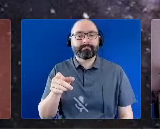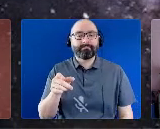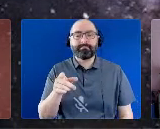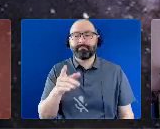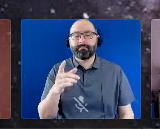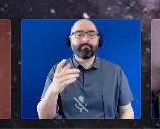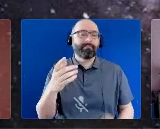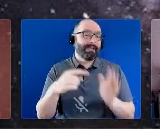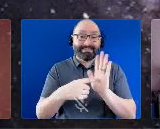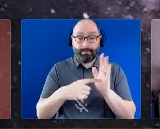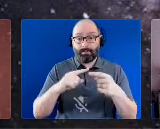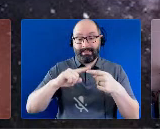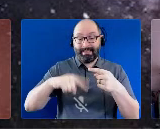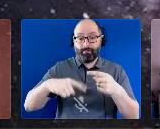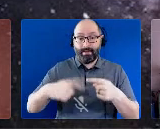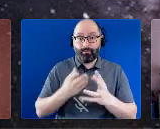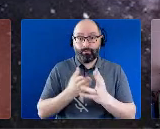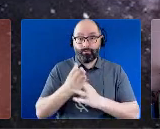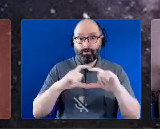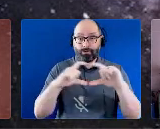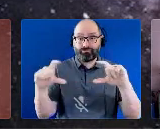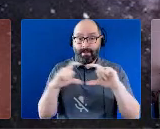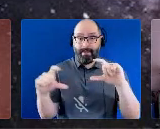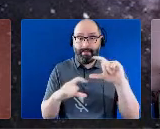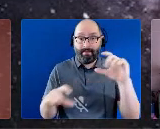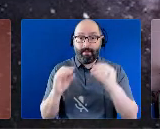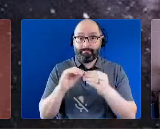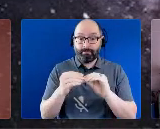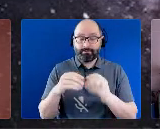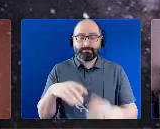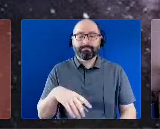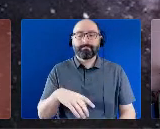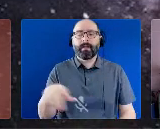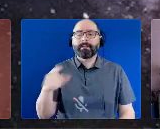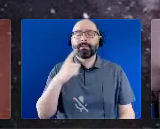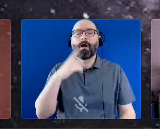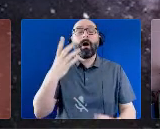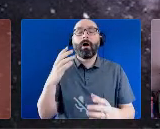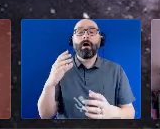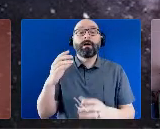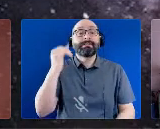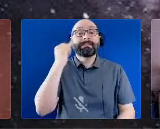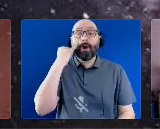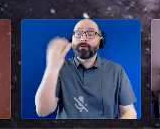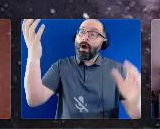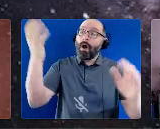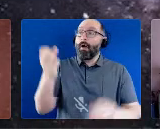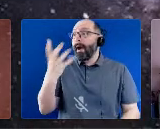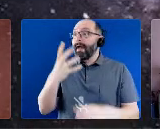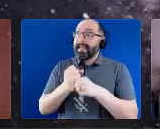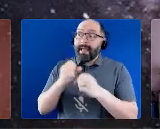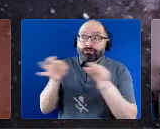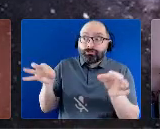iterating through an array of numbers problem. And candidates will say, well, what if you get, instead of numbers, what if you get a string? What if you get none? What if